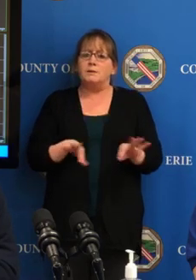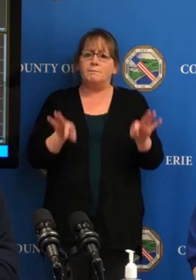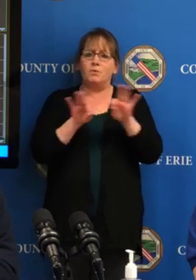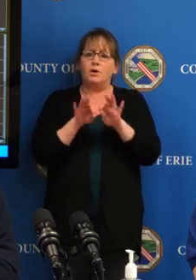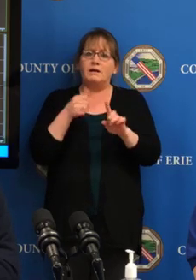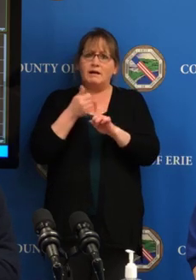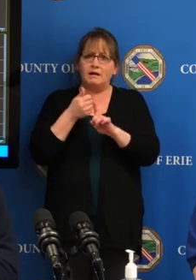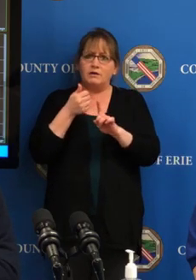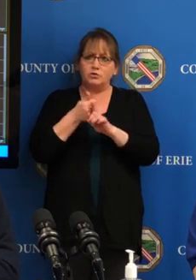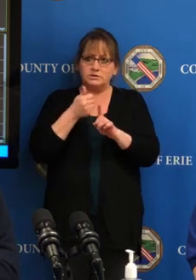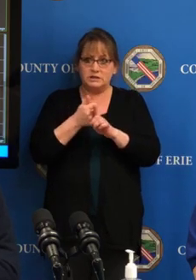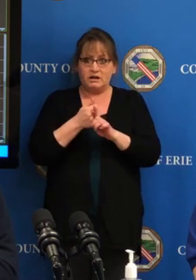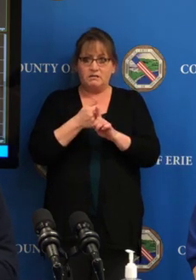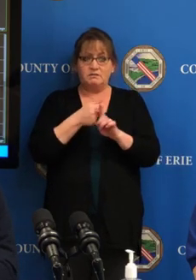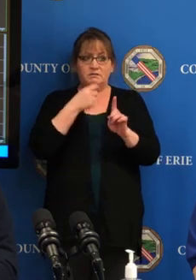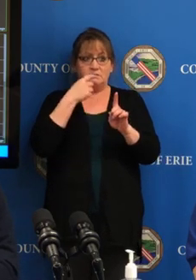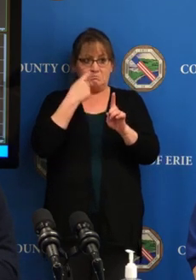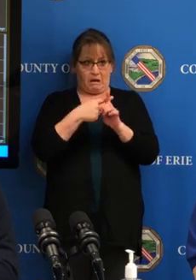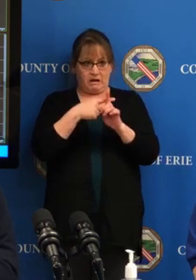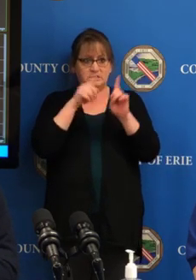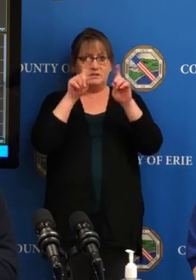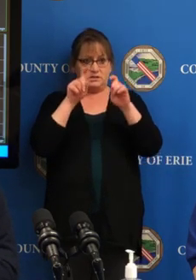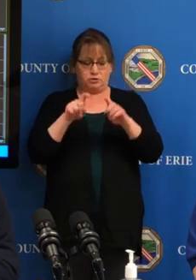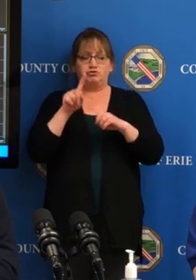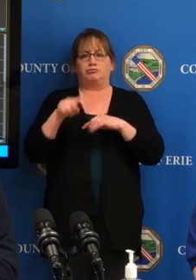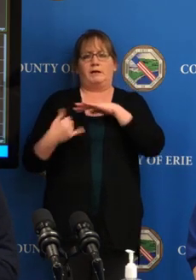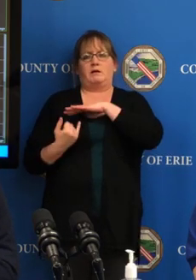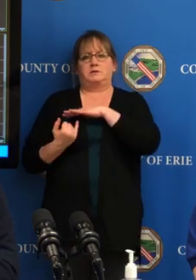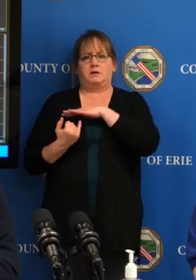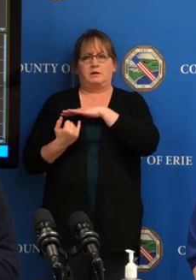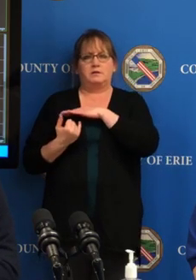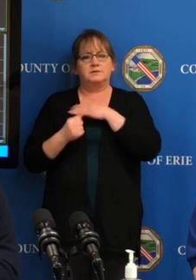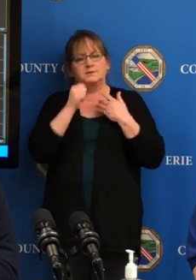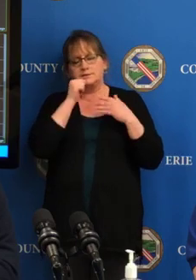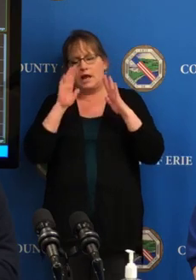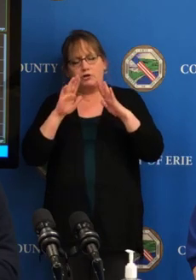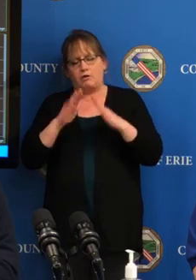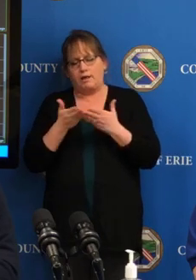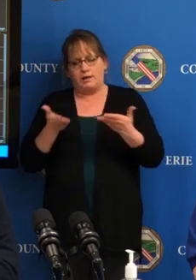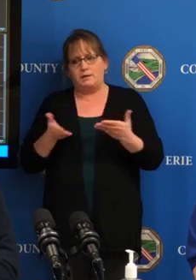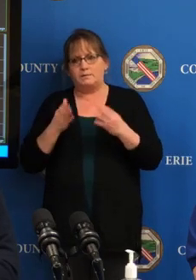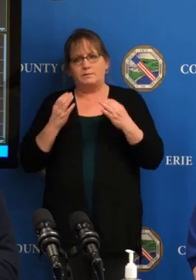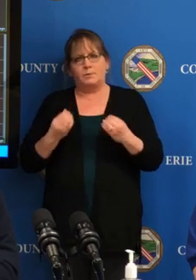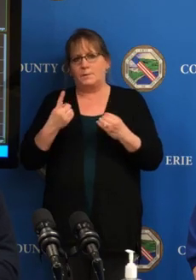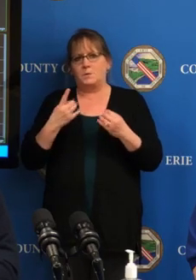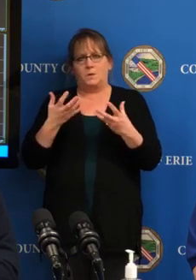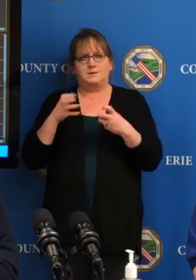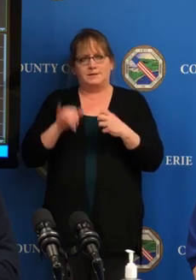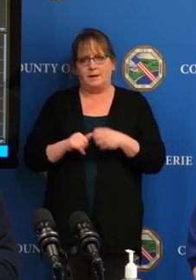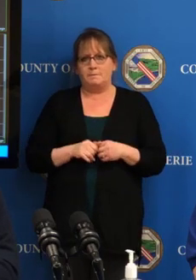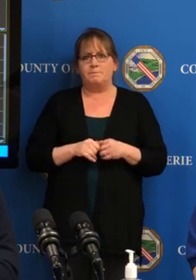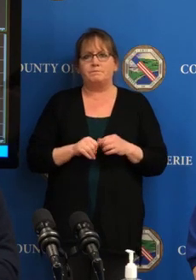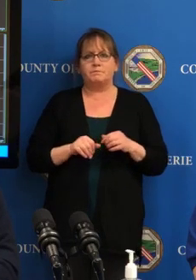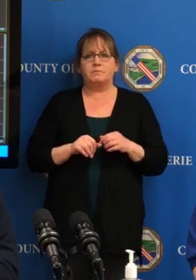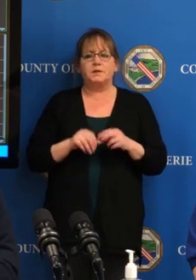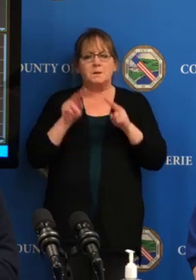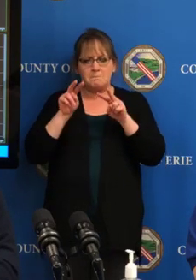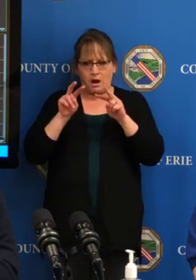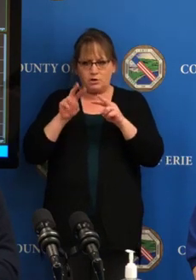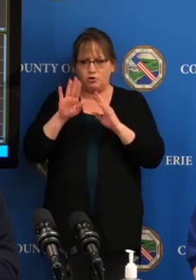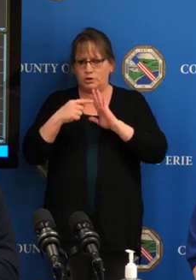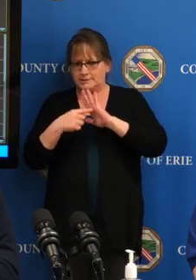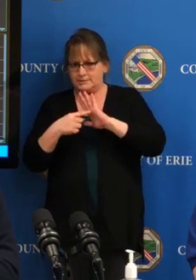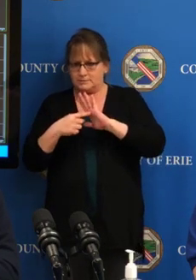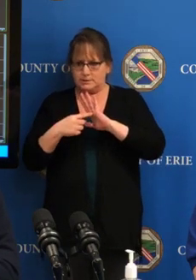are tested positive, you should be in isolation, which is not a great thing. No one wants to be in isolation. You should monitor your